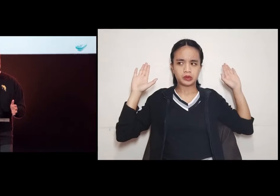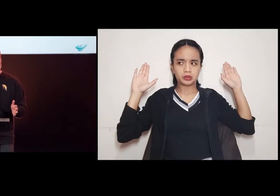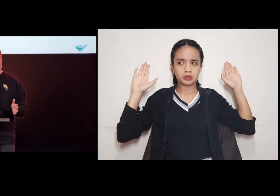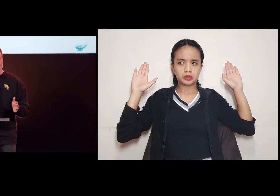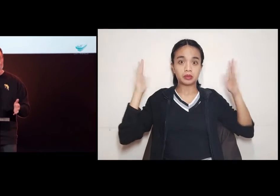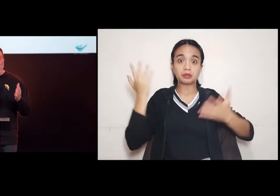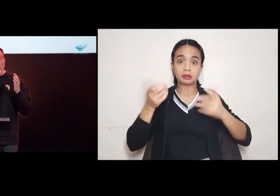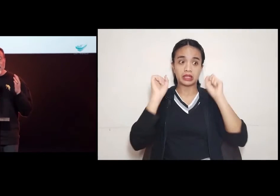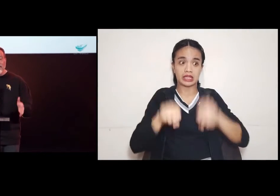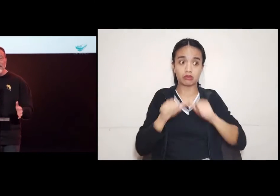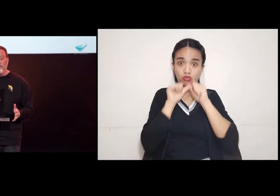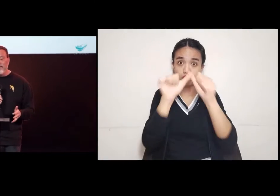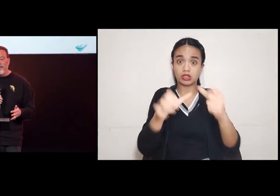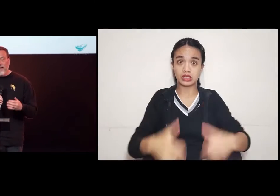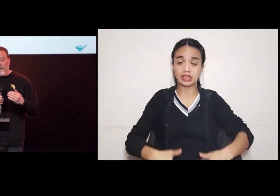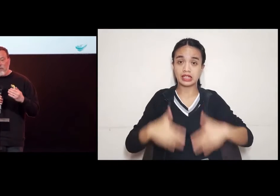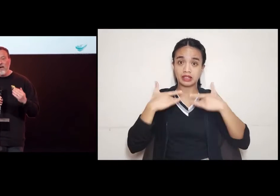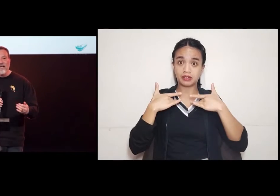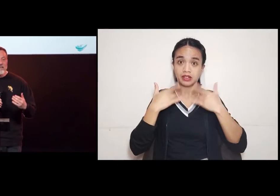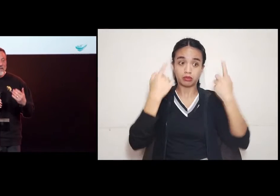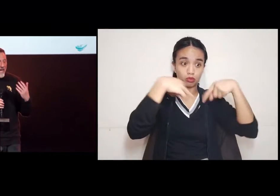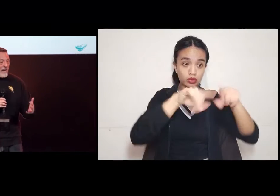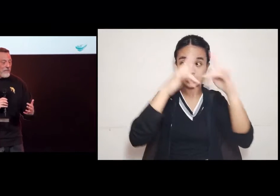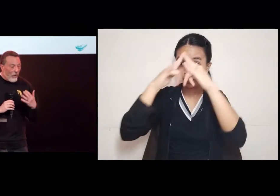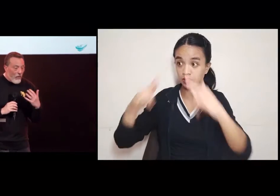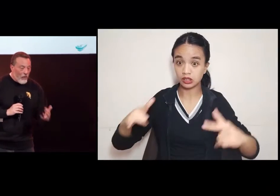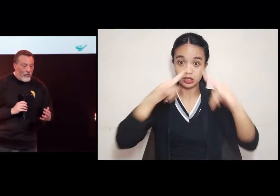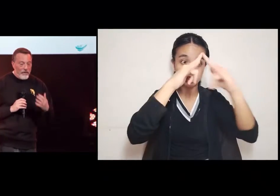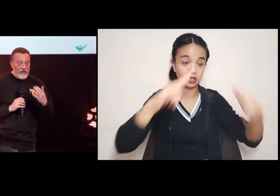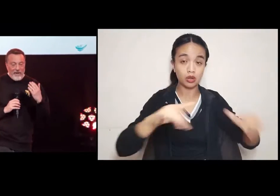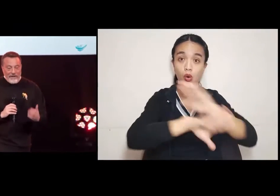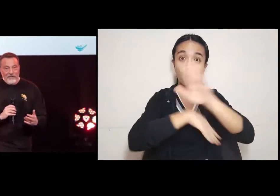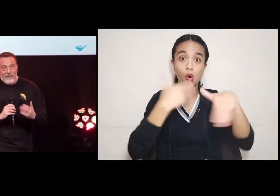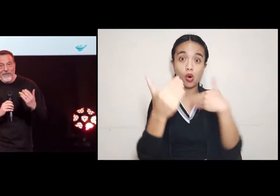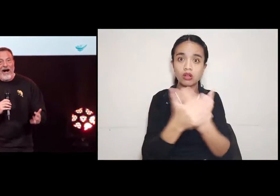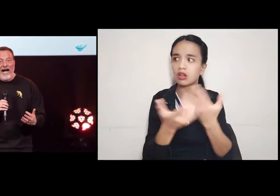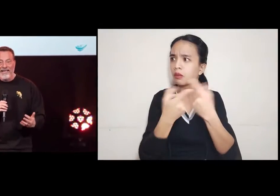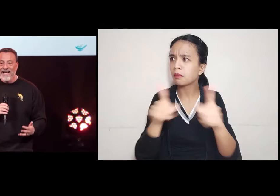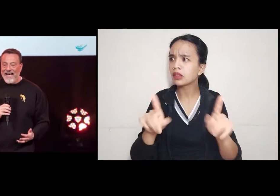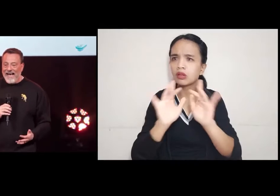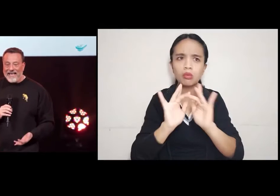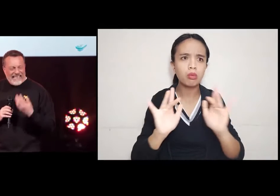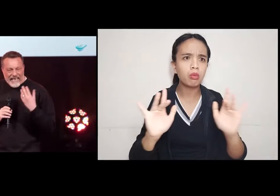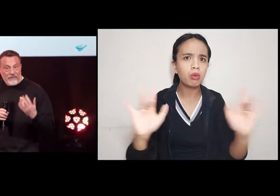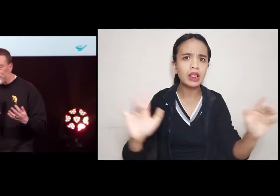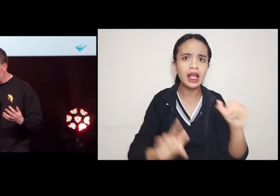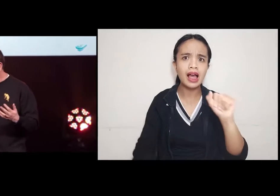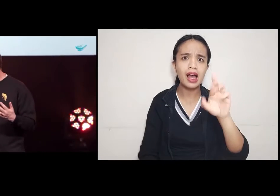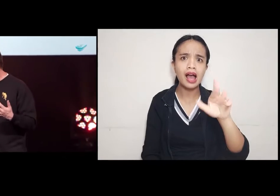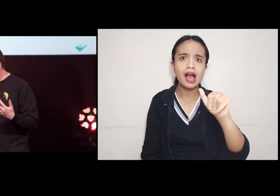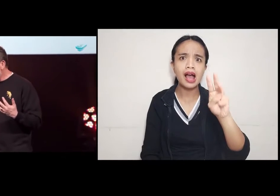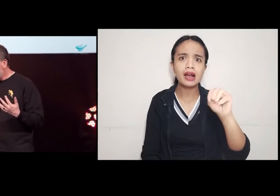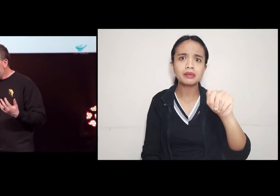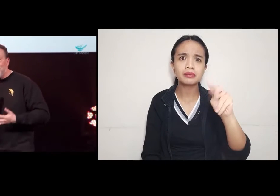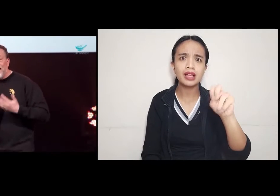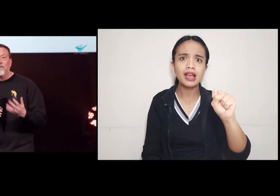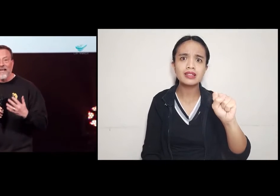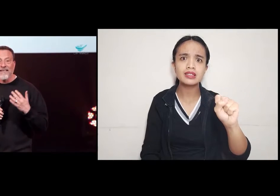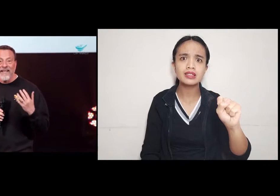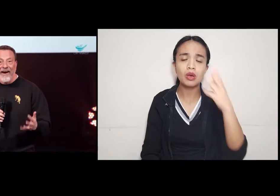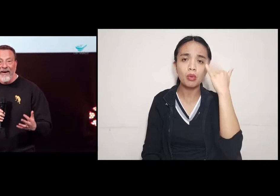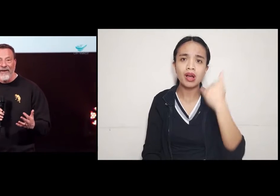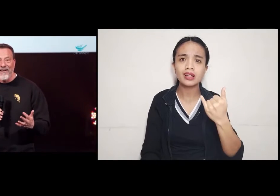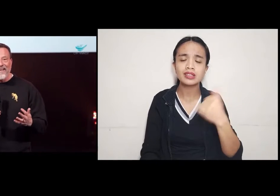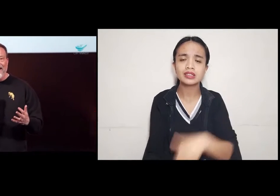themselves so they might live, they walk into the camp and all their Arameans are gone, and they left everything. They